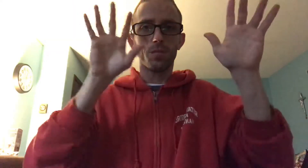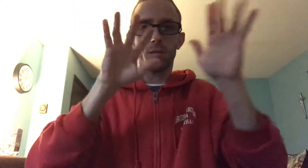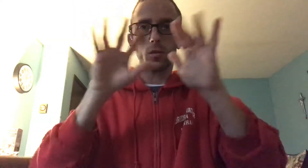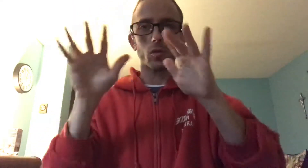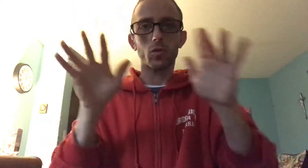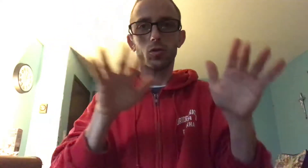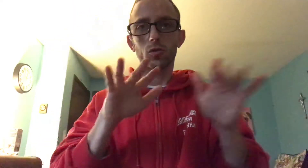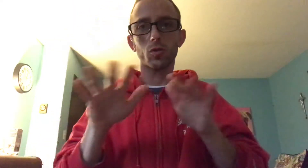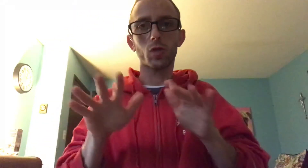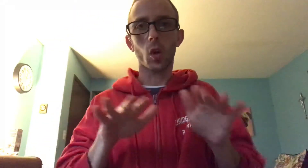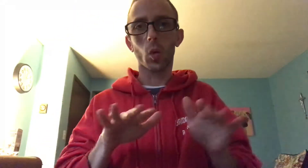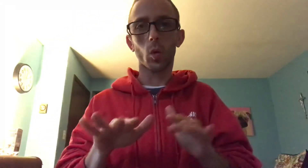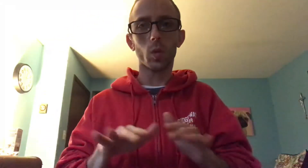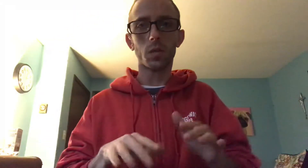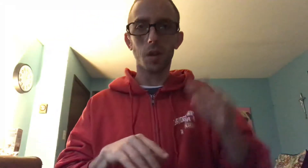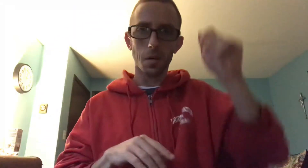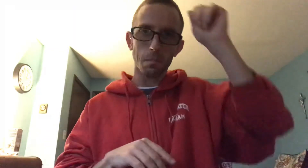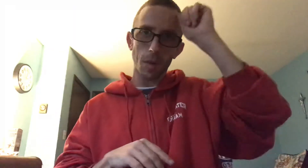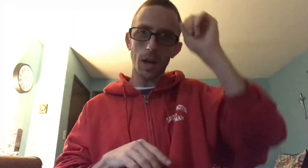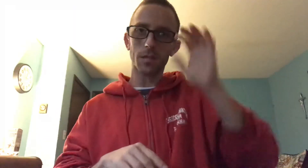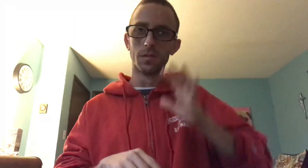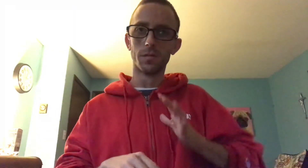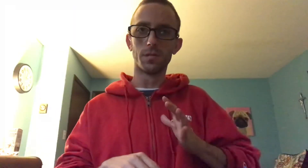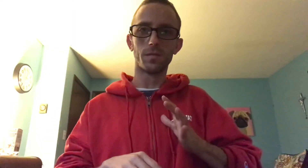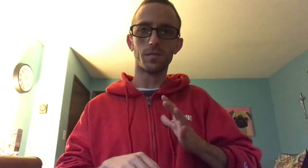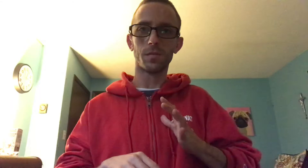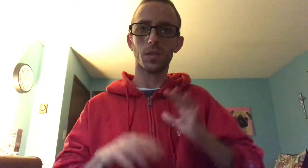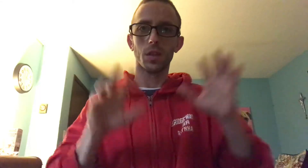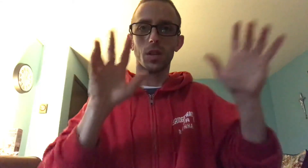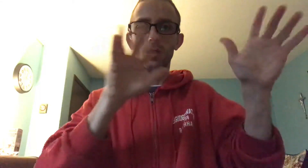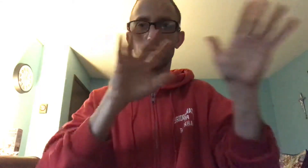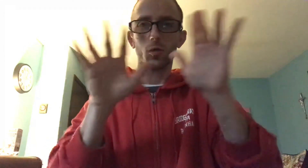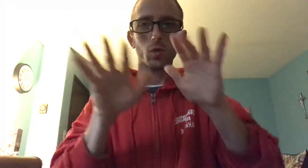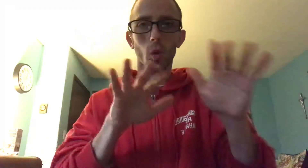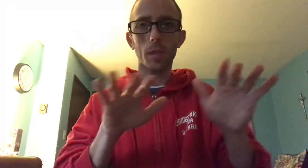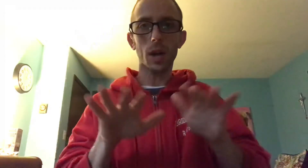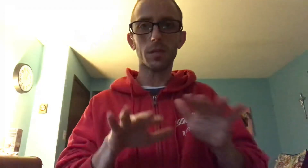No, ma'am. No, ma'am.